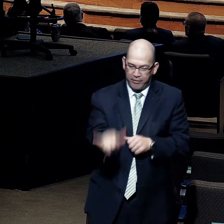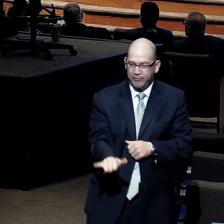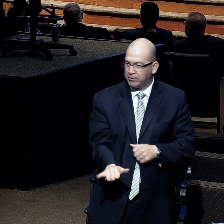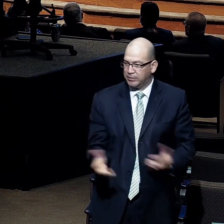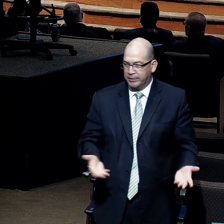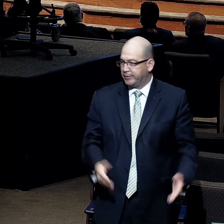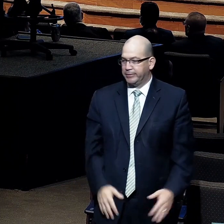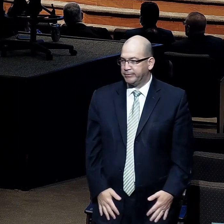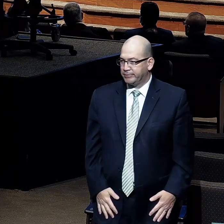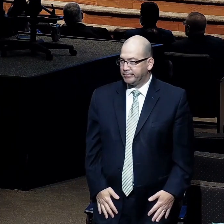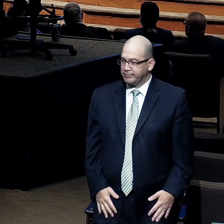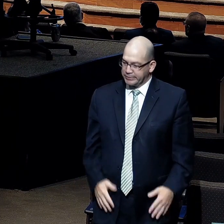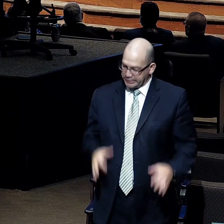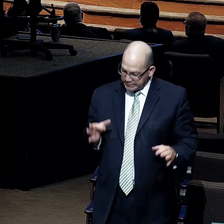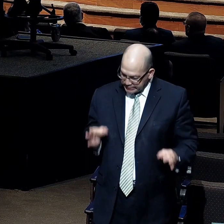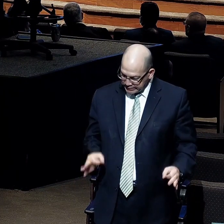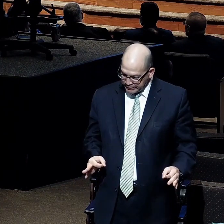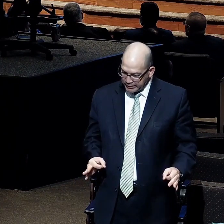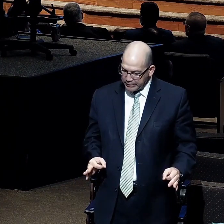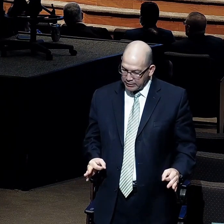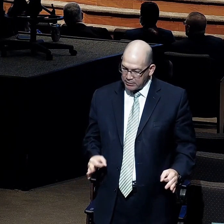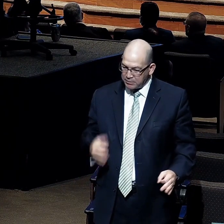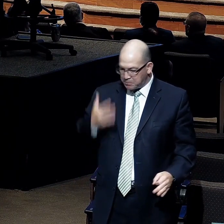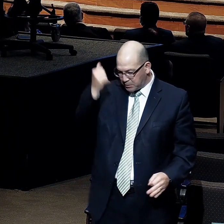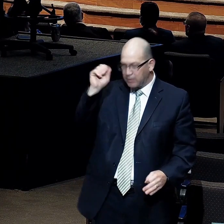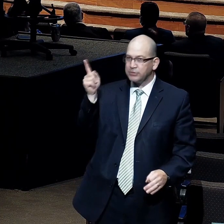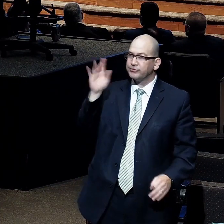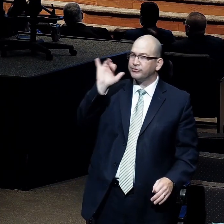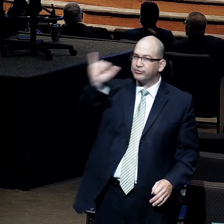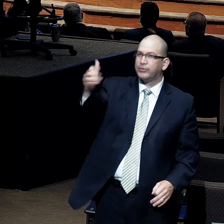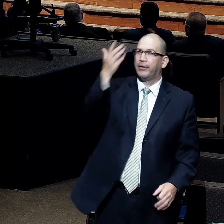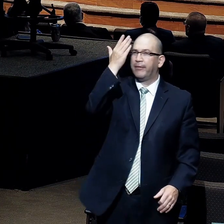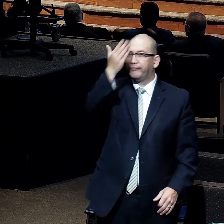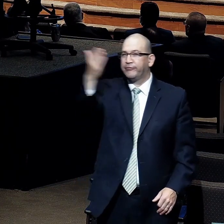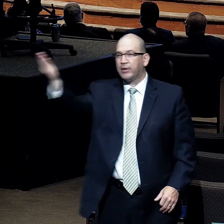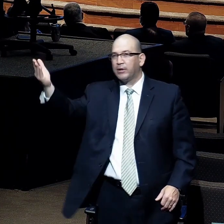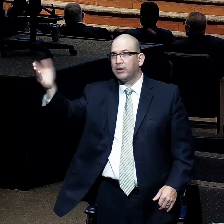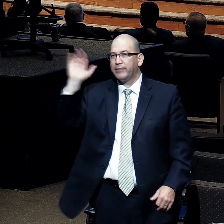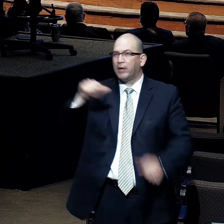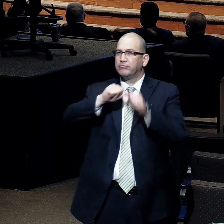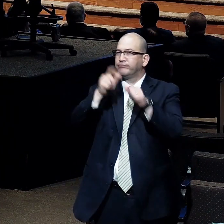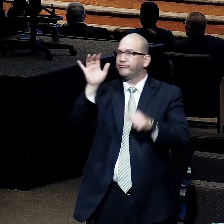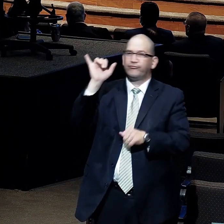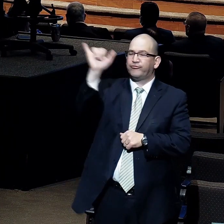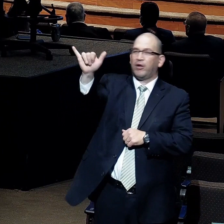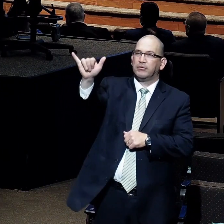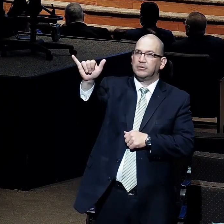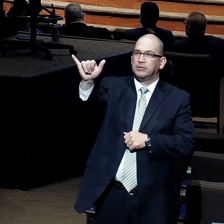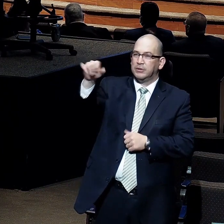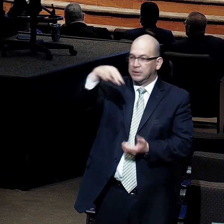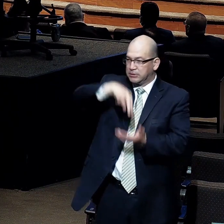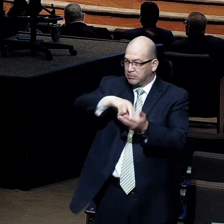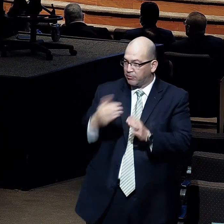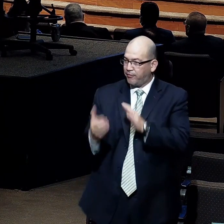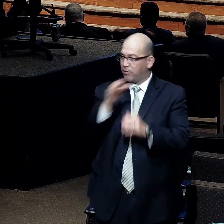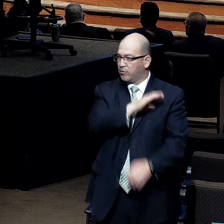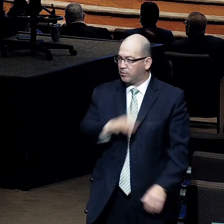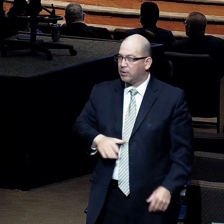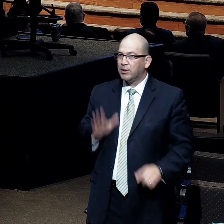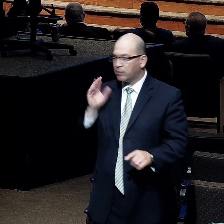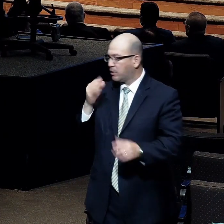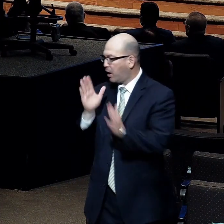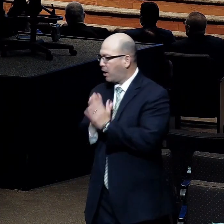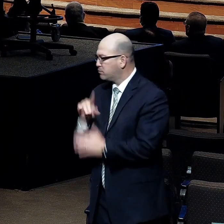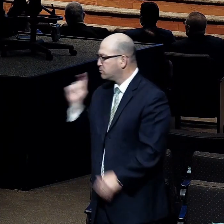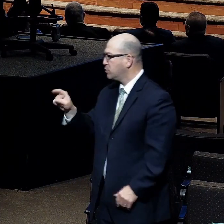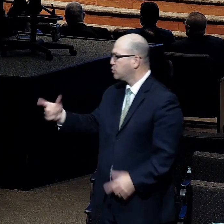your decisions with eternity in mind, Christian, because that's the only thing that's going to matter in the end. When you stand in front of Christ, he's going to ask, "What did you do for me?" There are